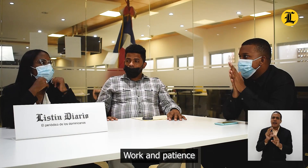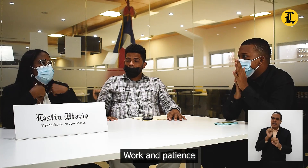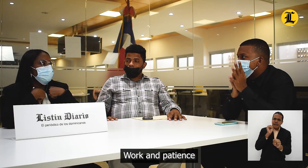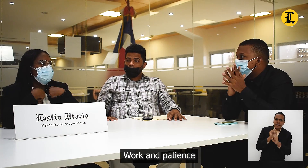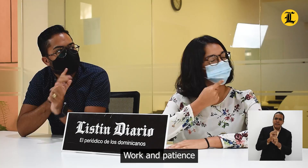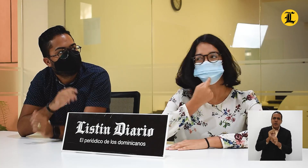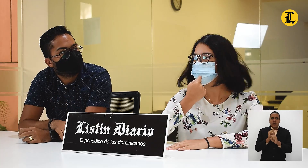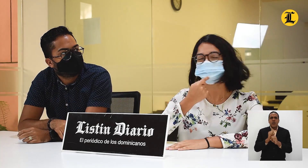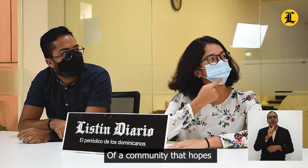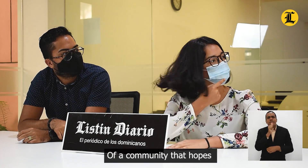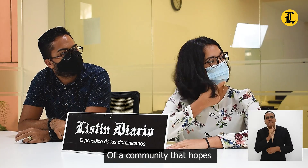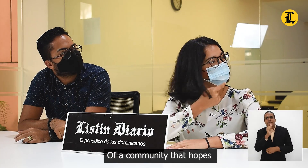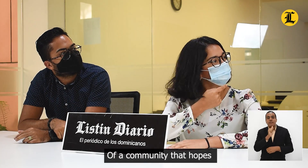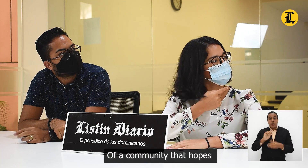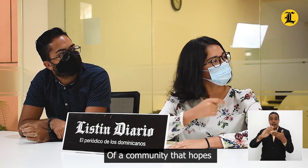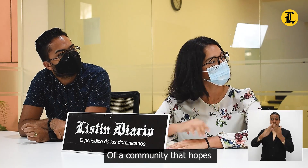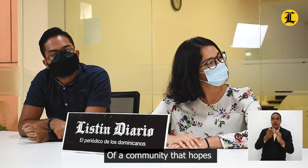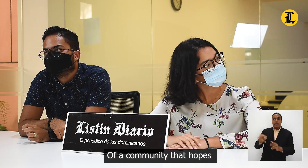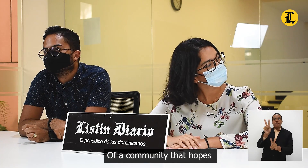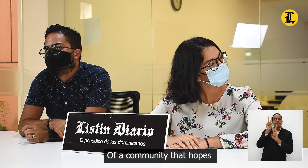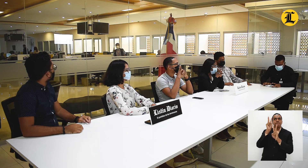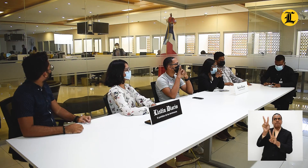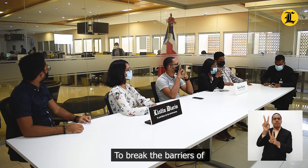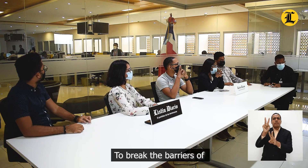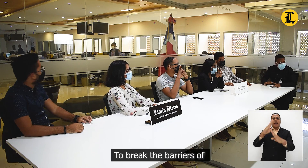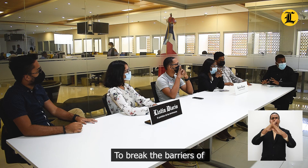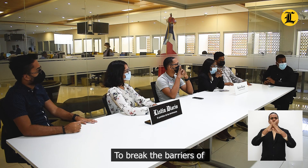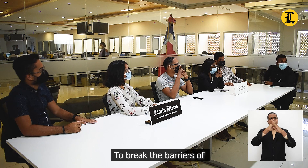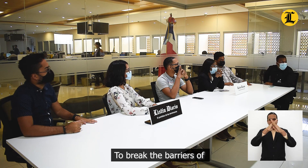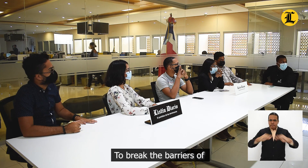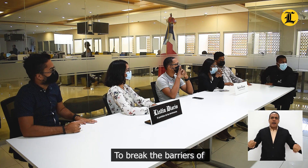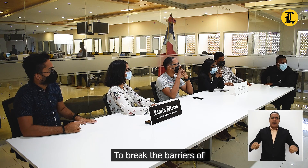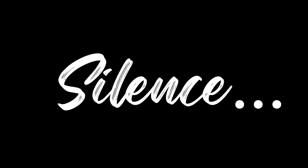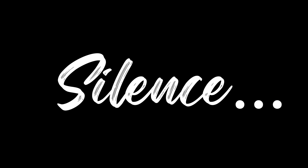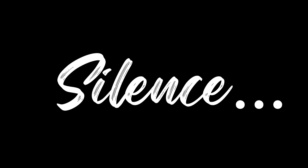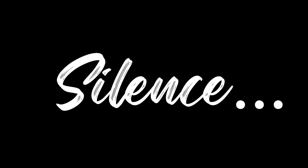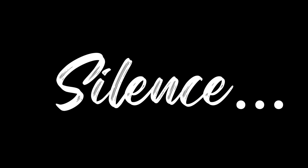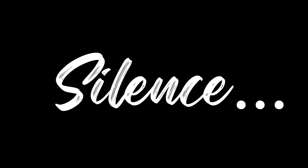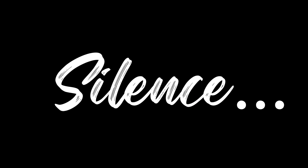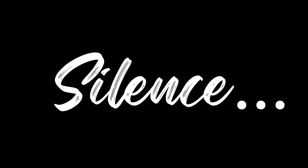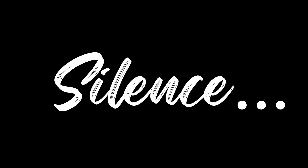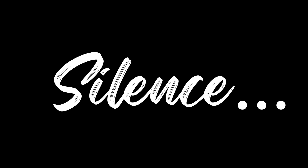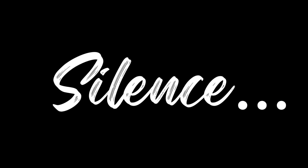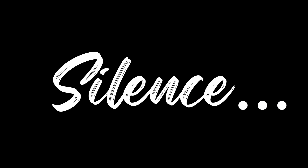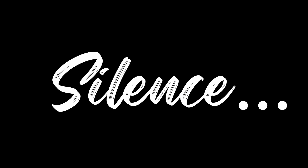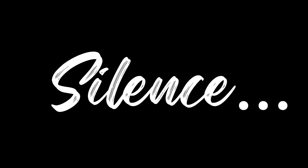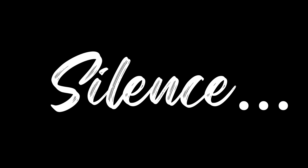work, and patience of a community that hopes to break the barriers of silence.